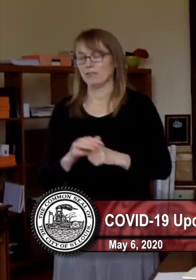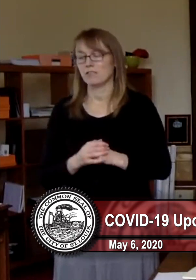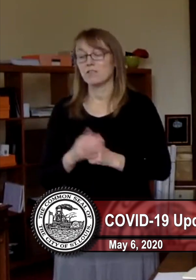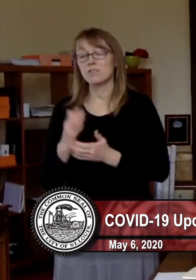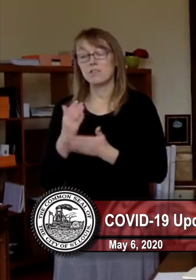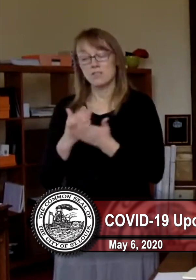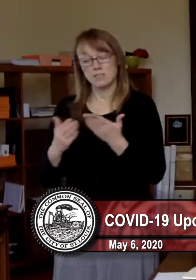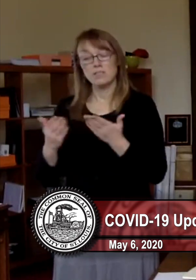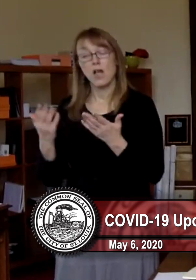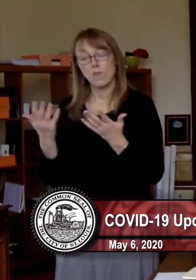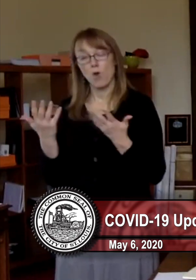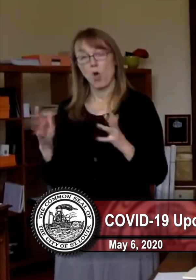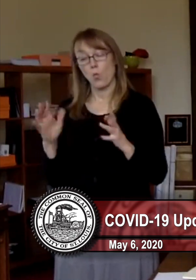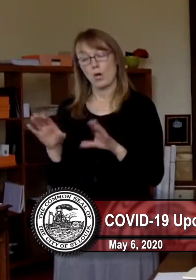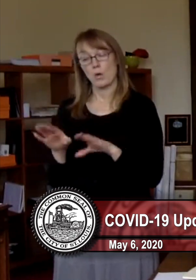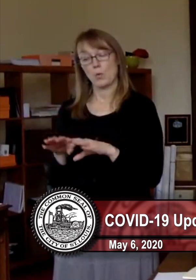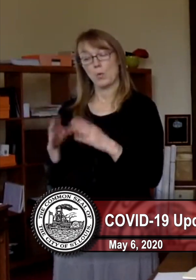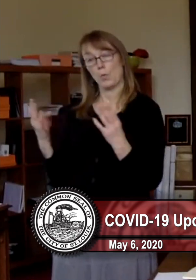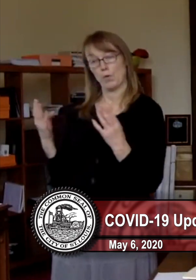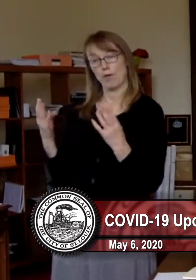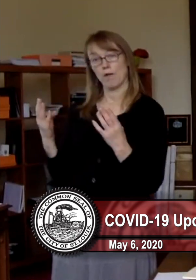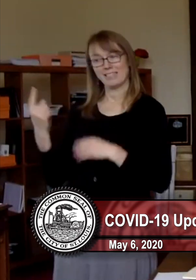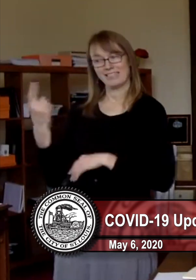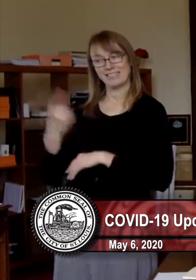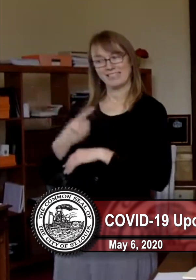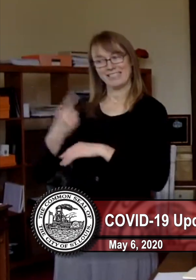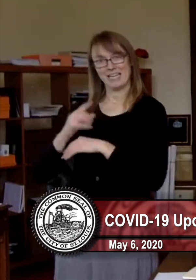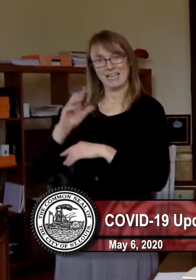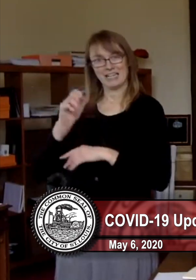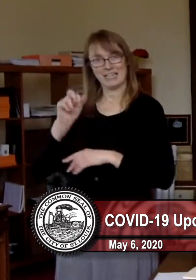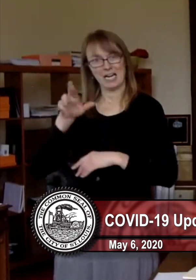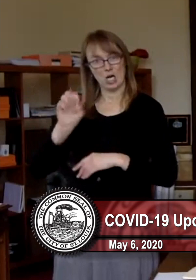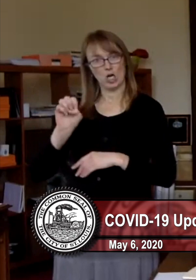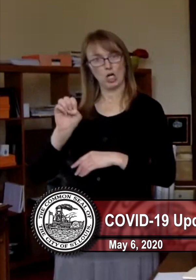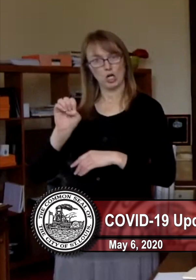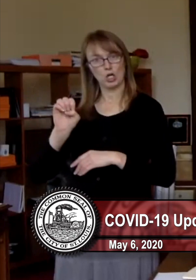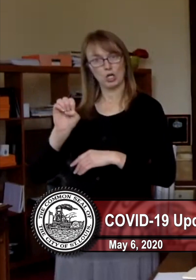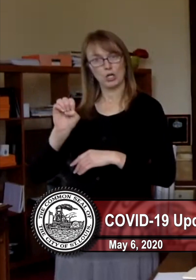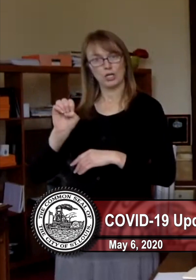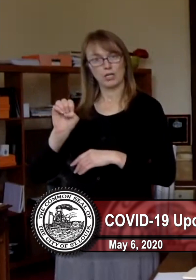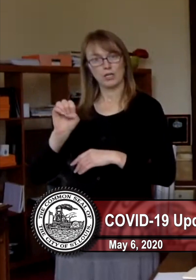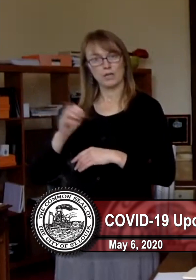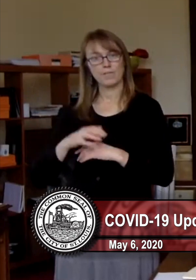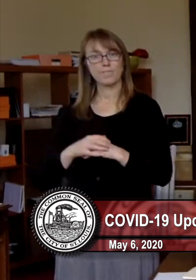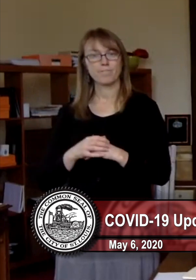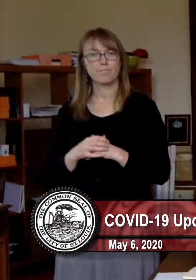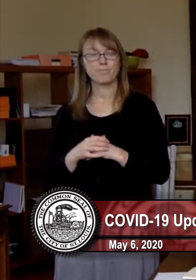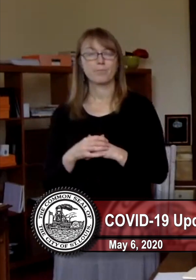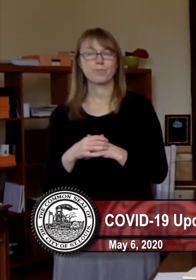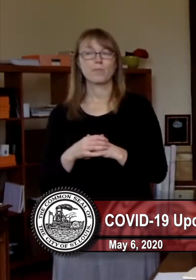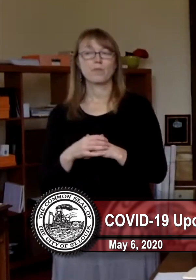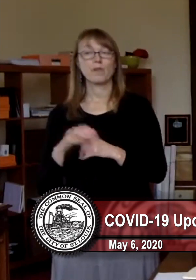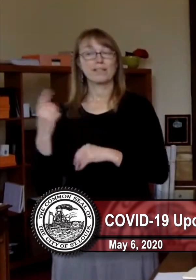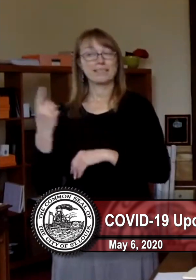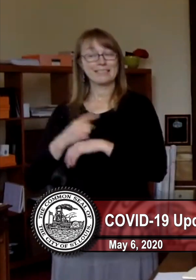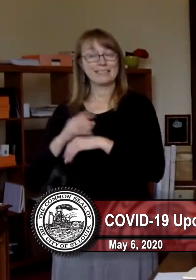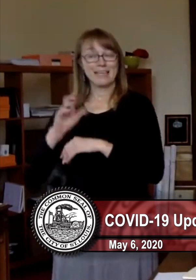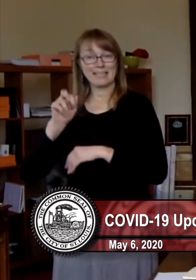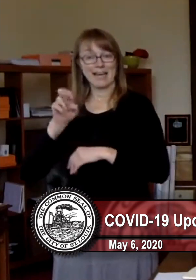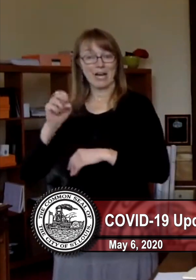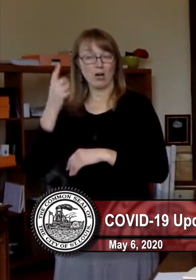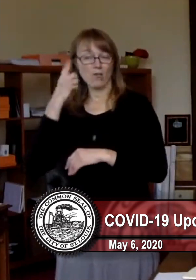is open now. It's open just for daycare centers, primarily I'm referring to. It's open just for first responders,